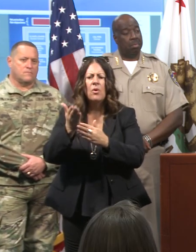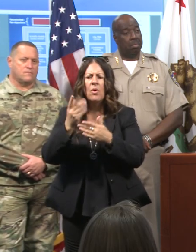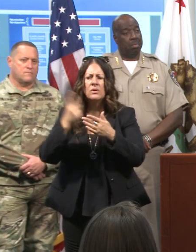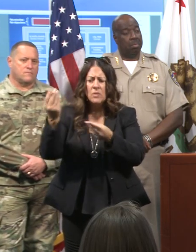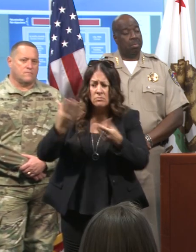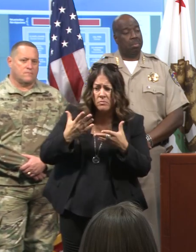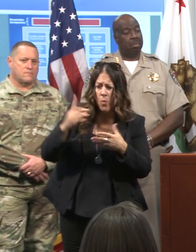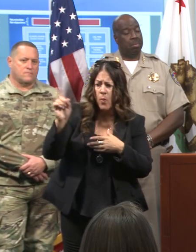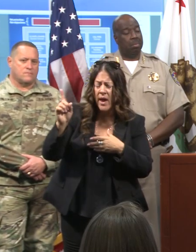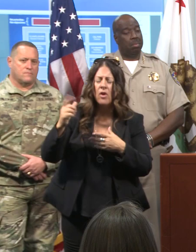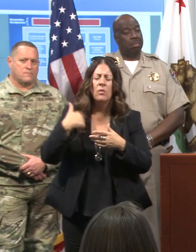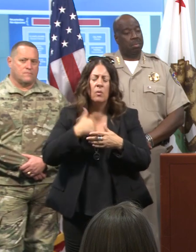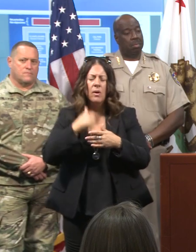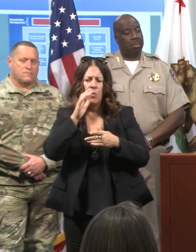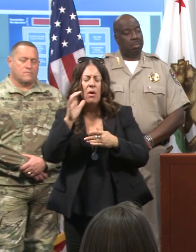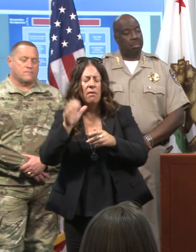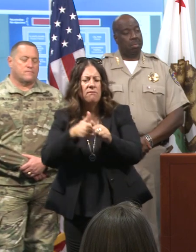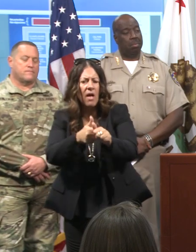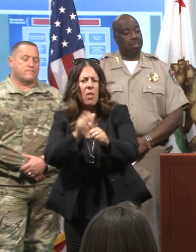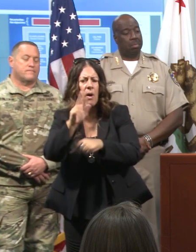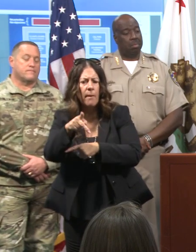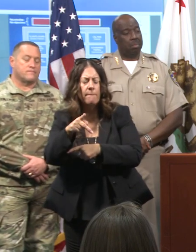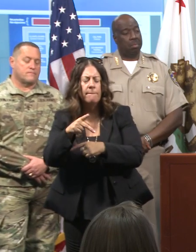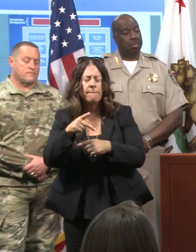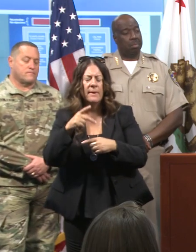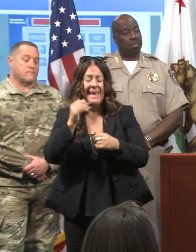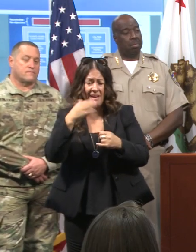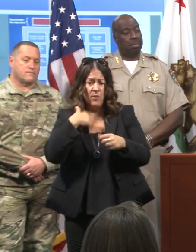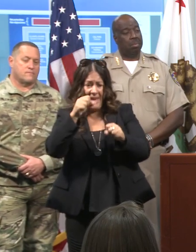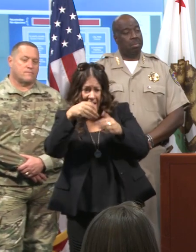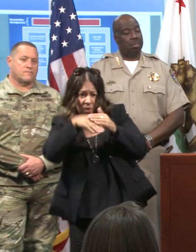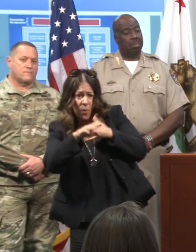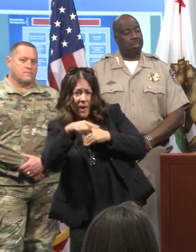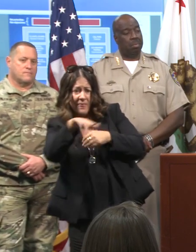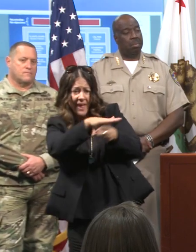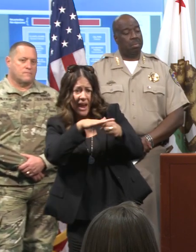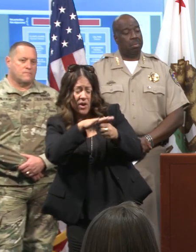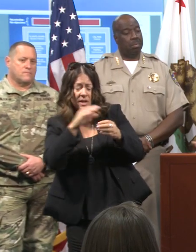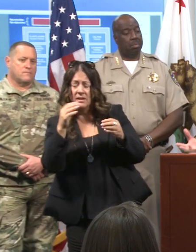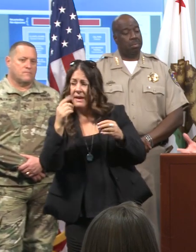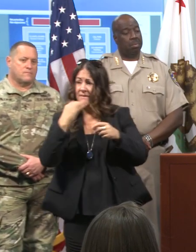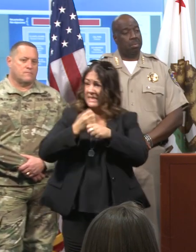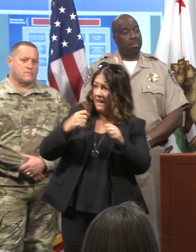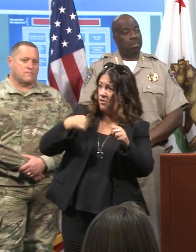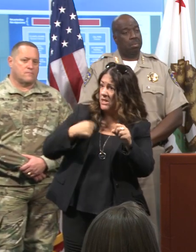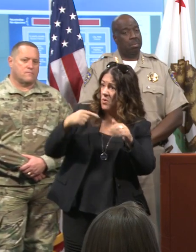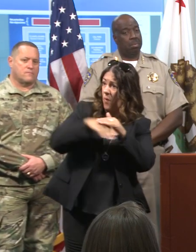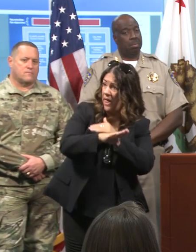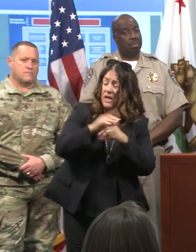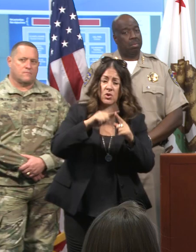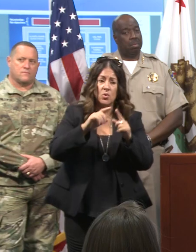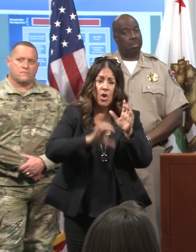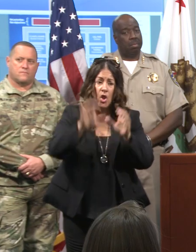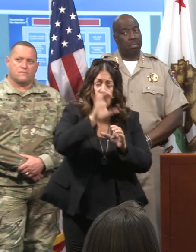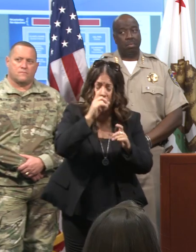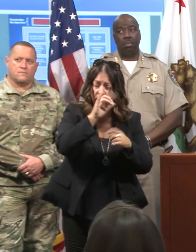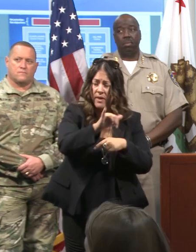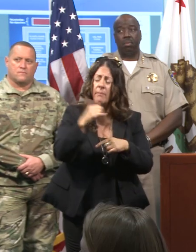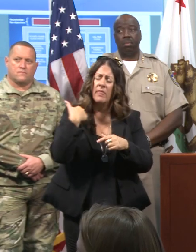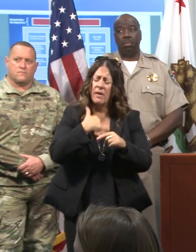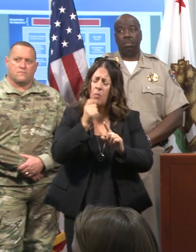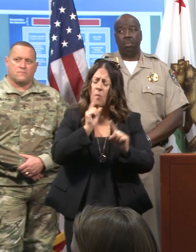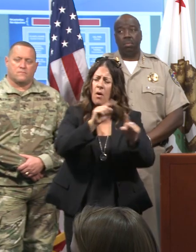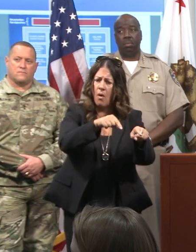assure that, obviously, if we can get into these areas once they're rendered safe to determine, are we finding anybody there? Chief,